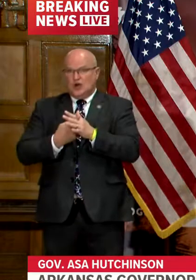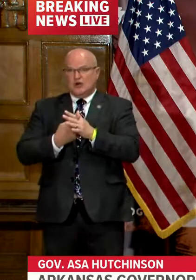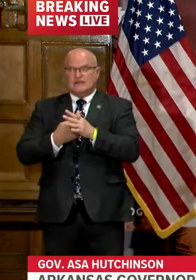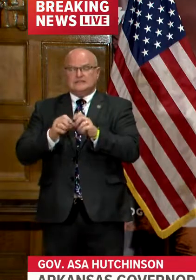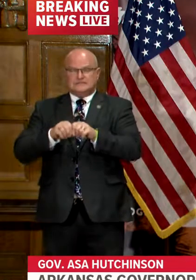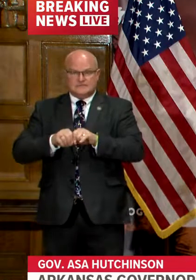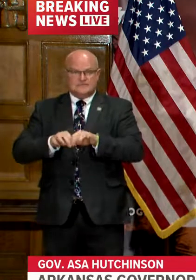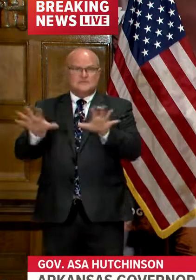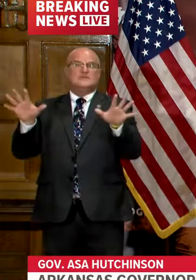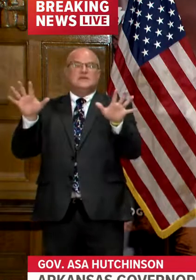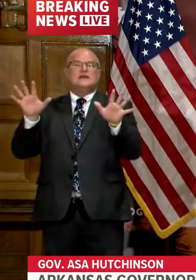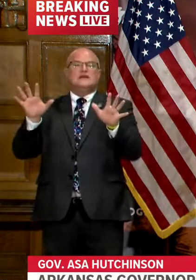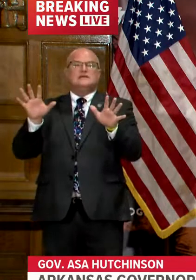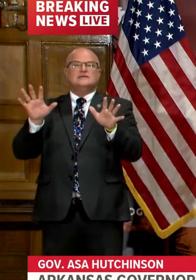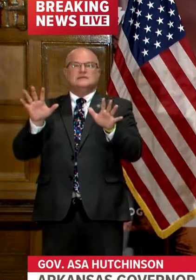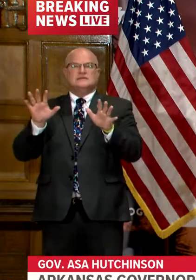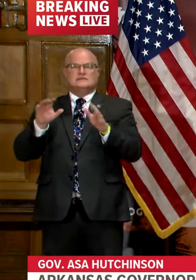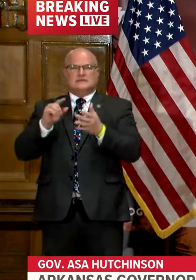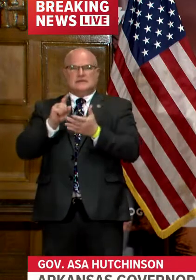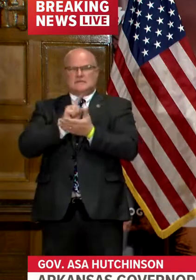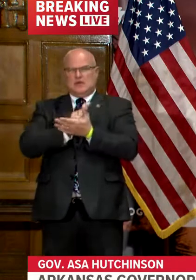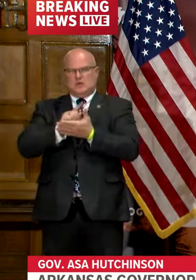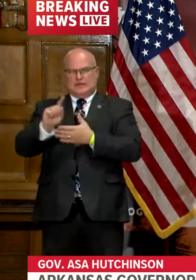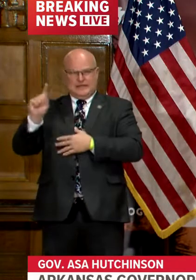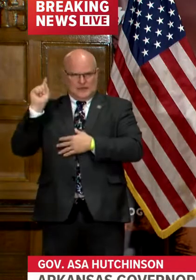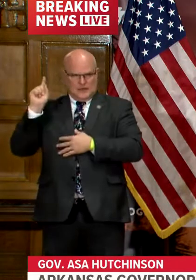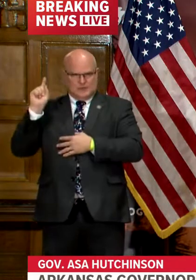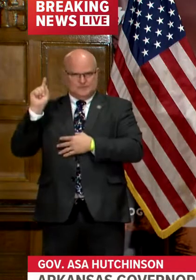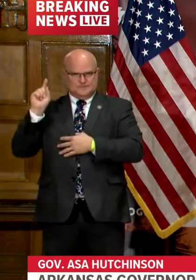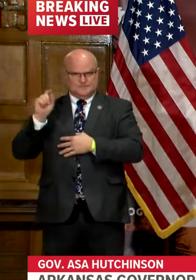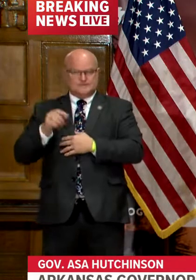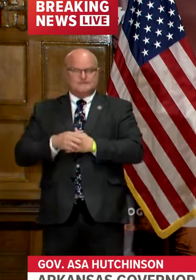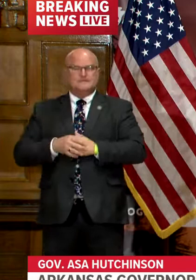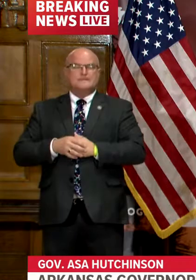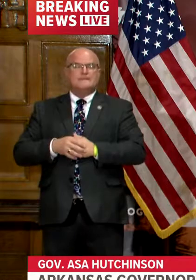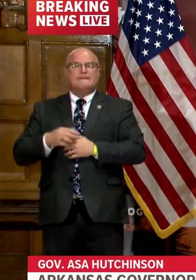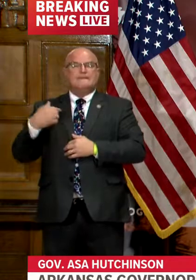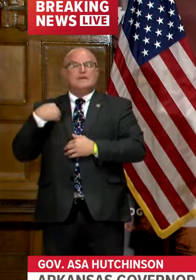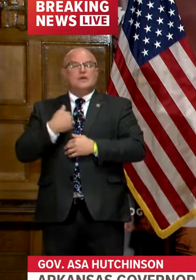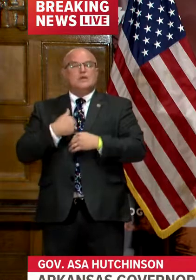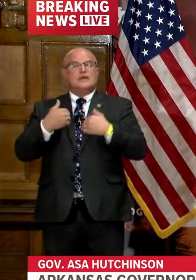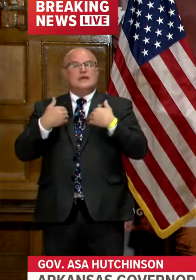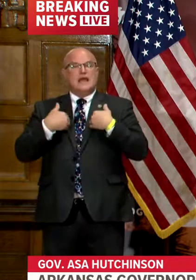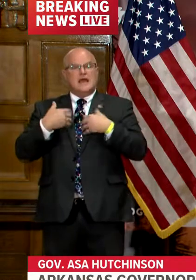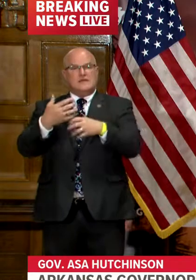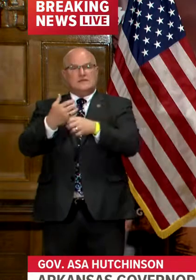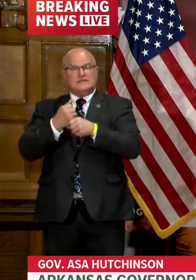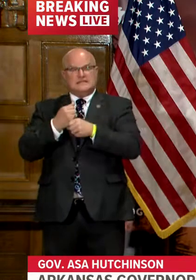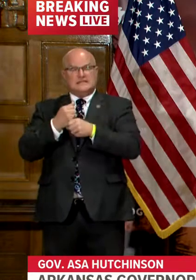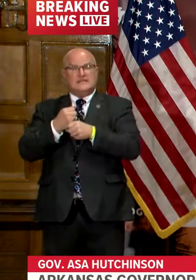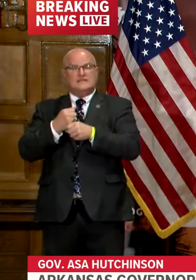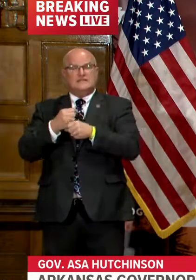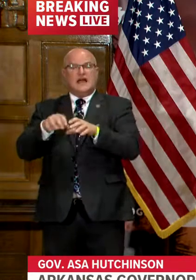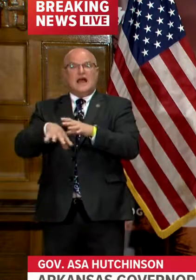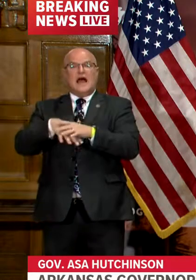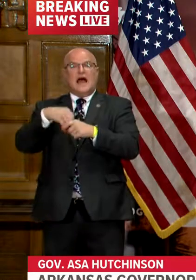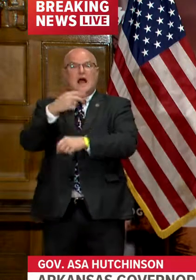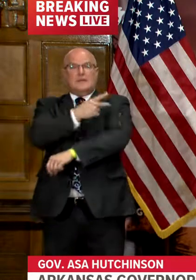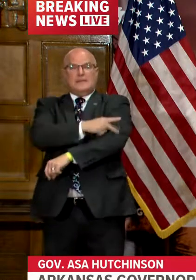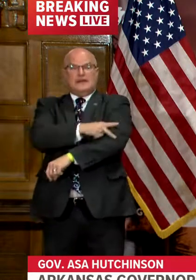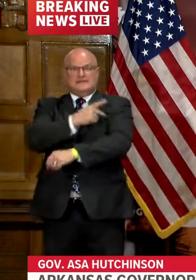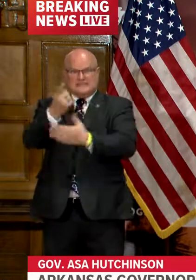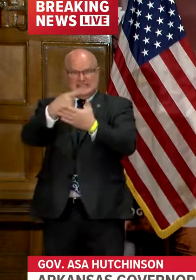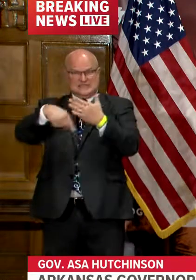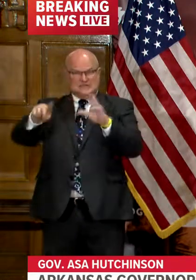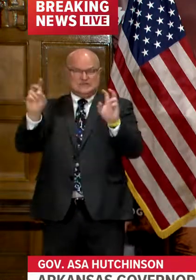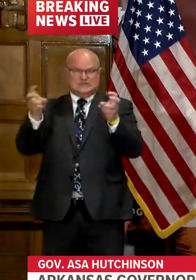that distribution a little over a week ago. We have received our allocations for next week in terms